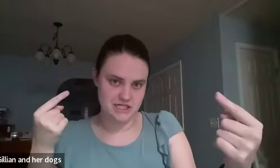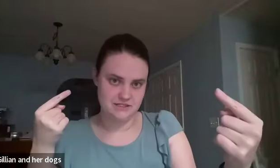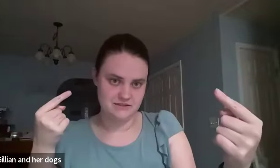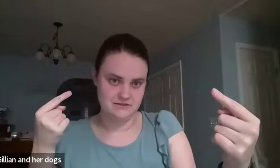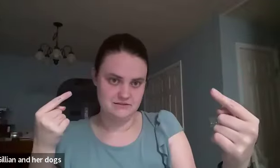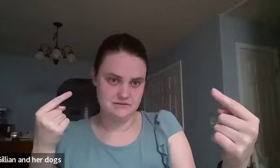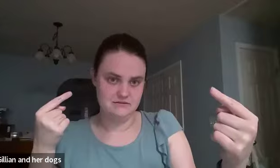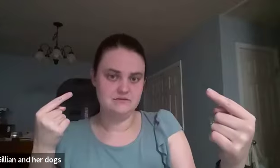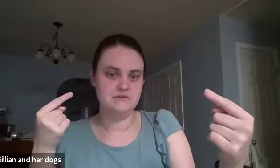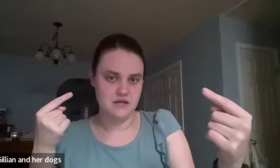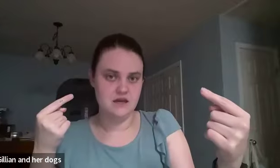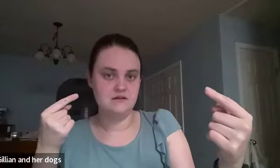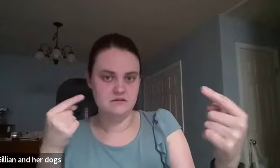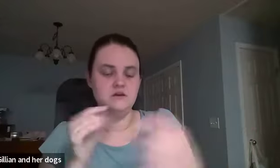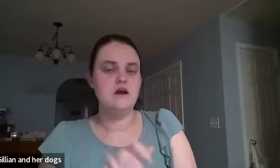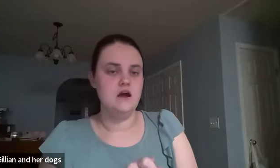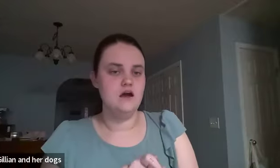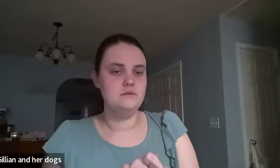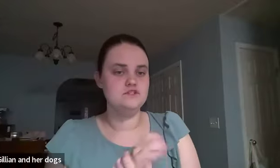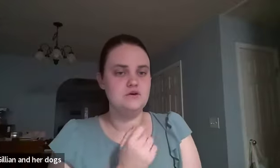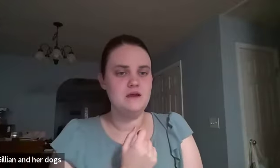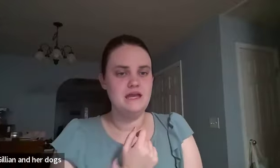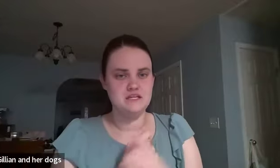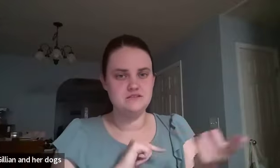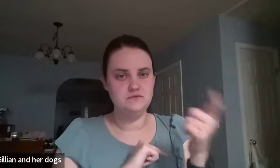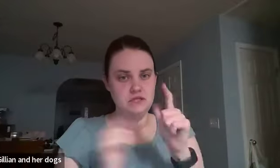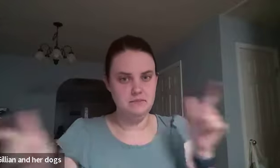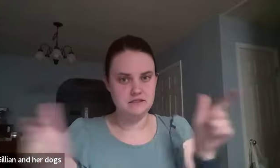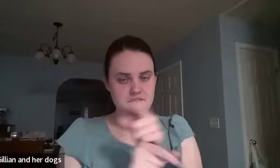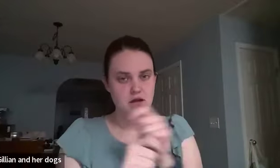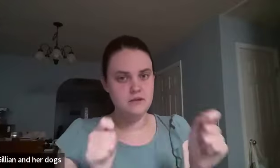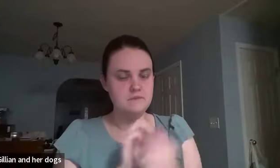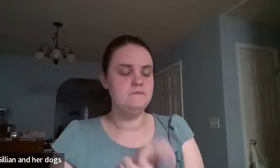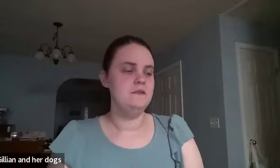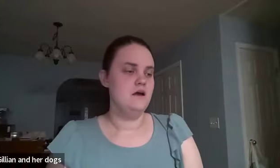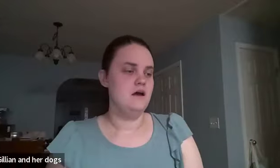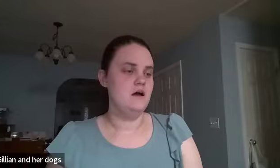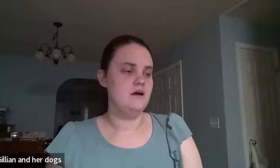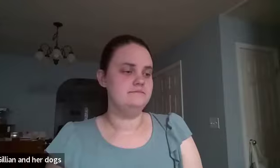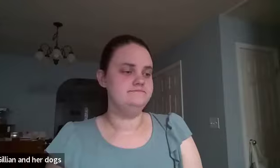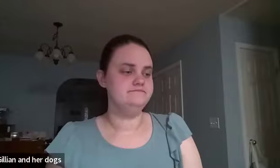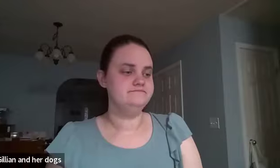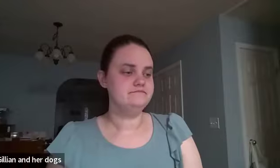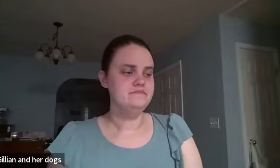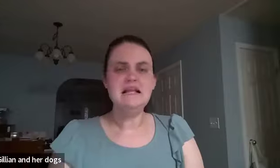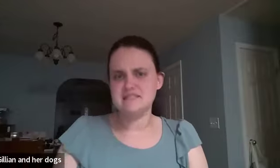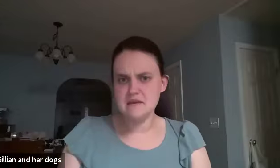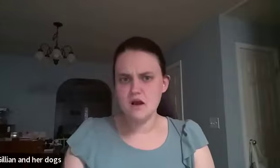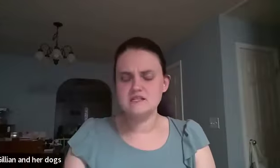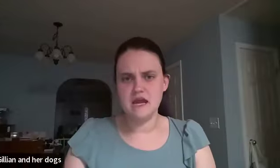allergic. Okay. So it does flip it a bit. Um, Same concept